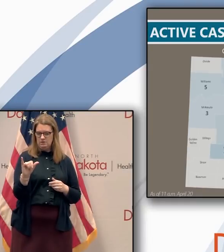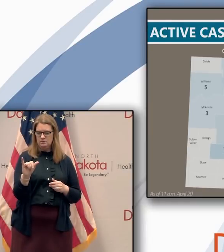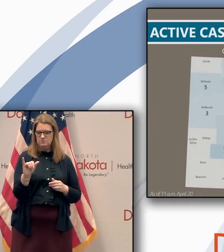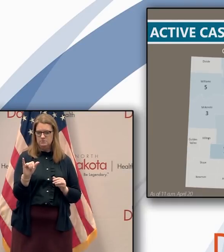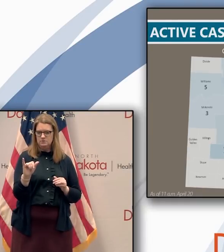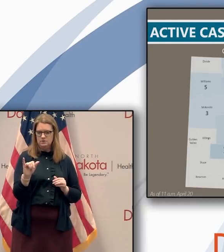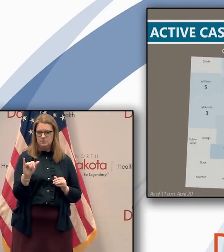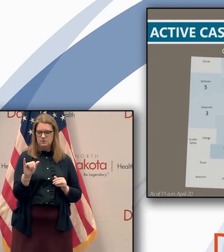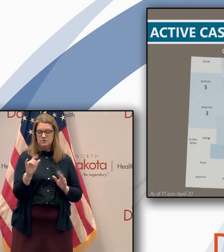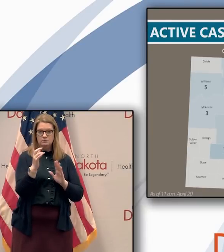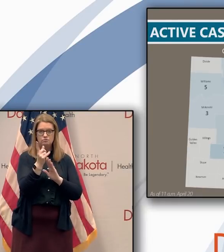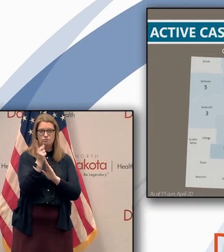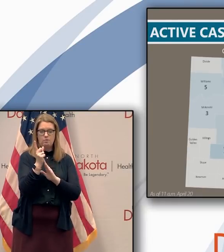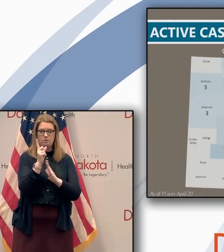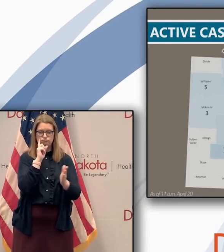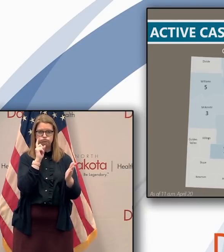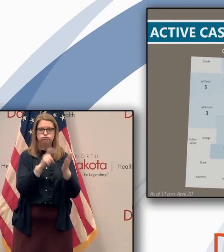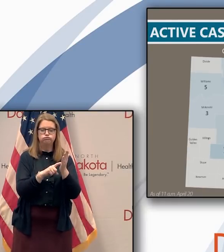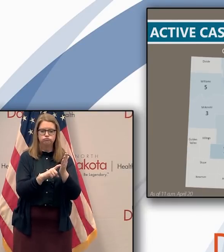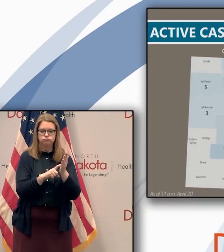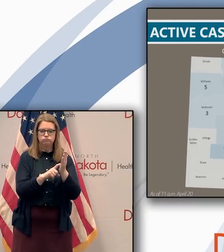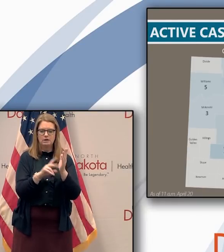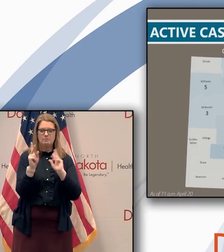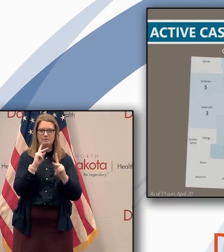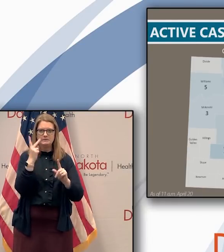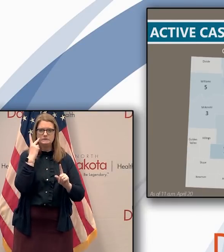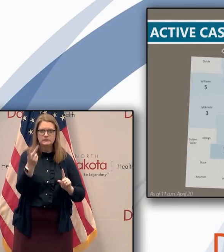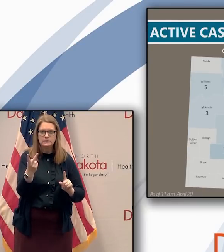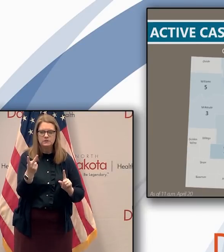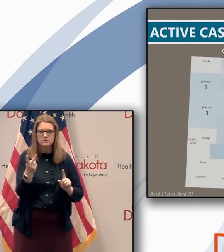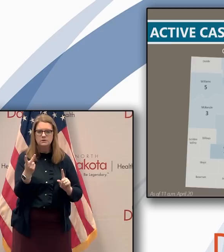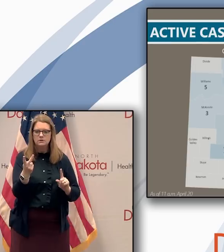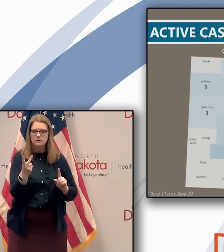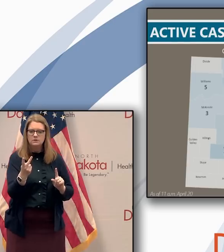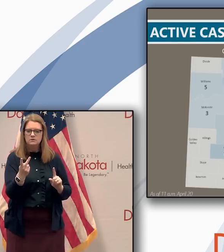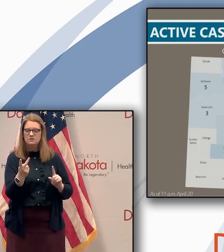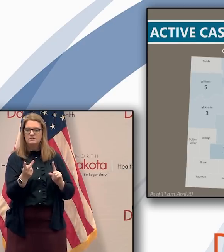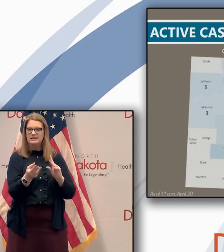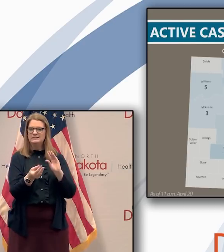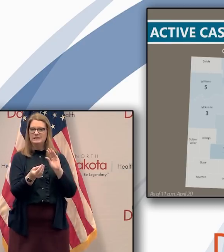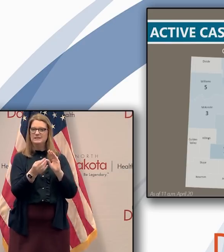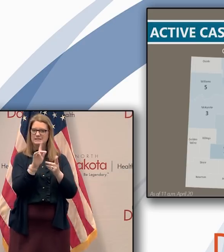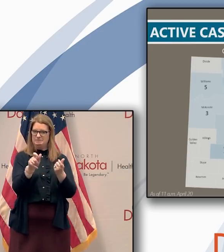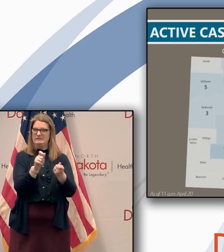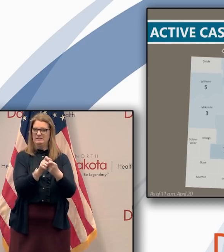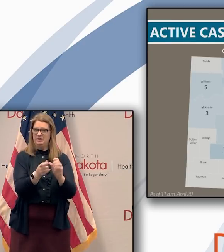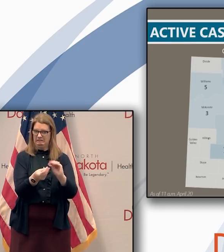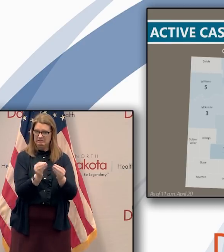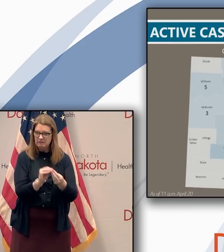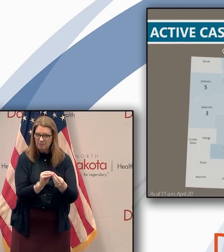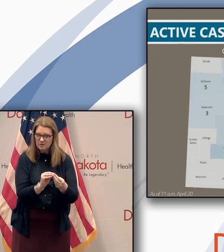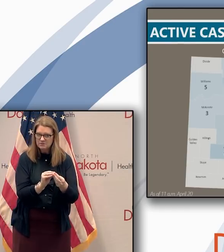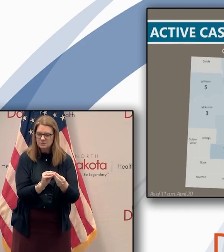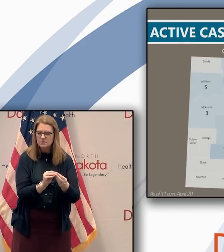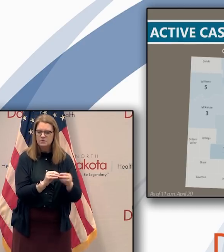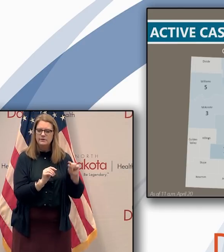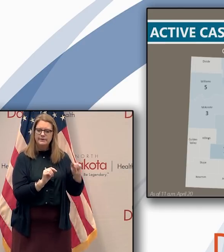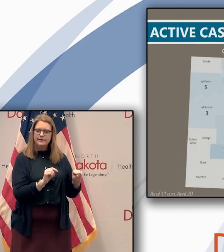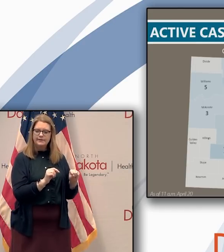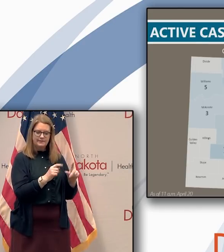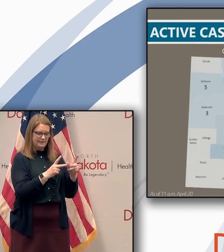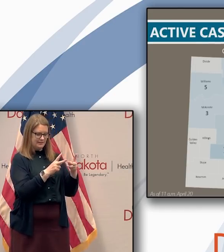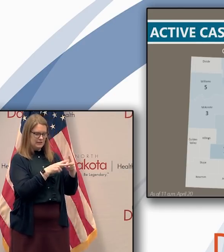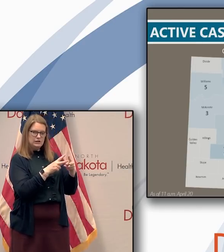What of course jumps out in here and people gravitate towards is often the absolute numbers. And yes, in our most populous